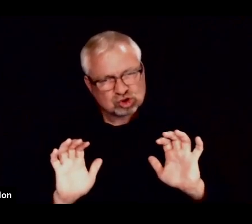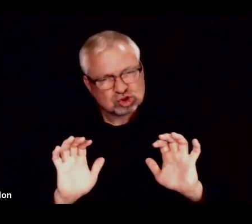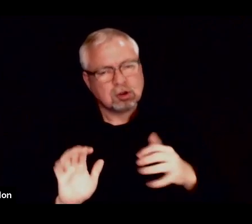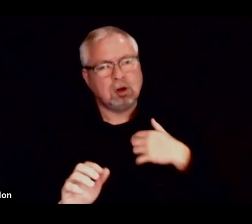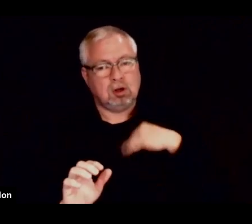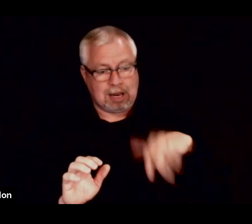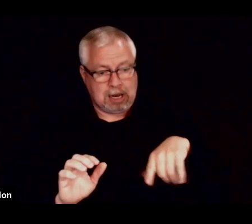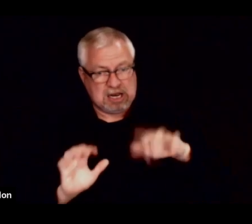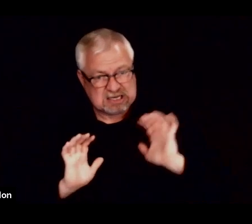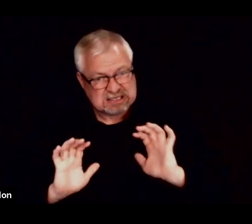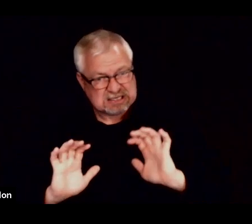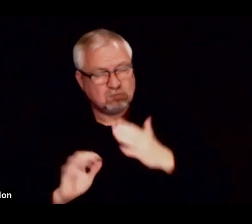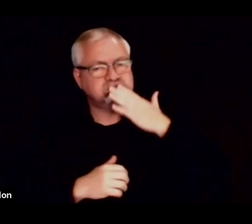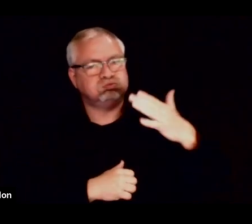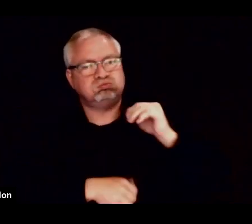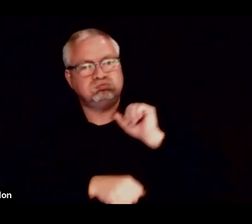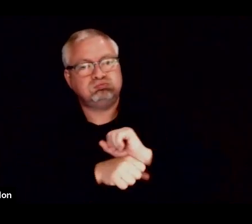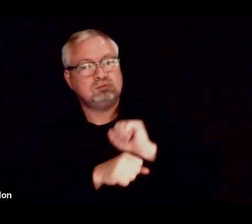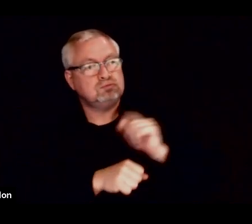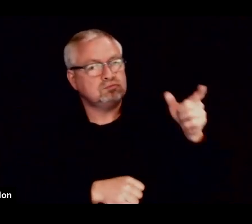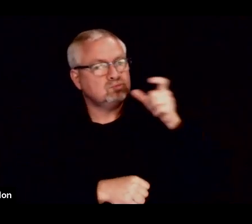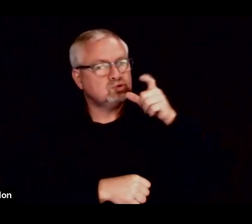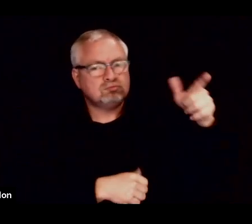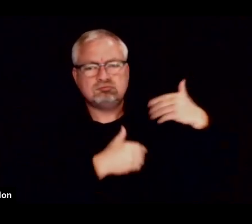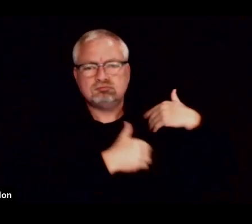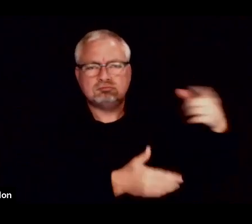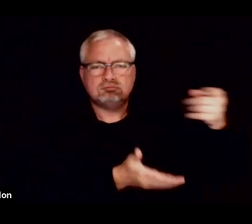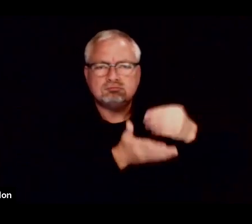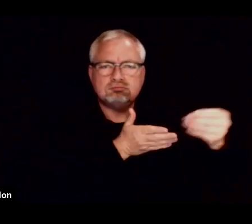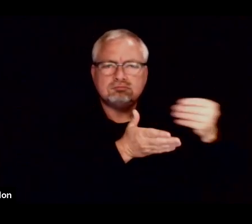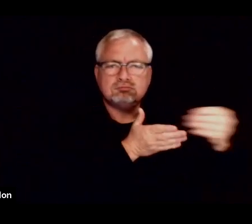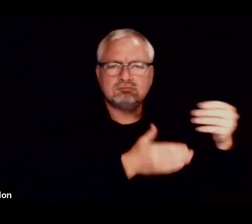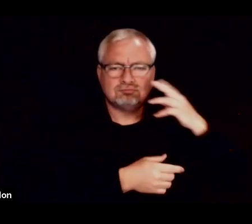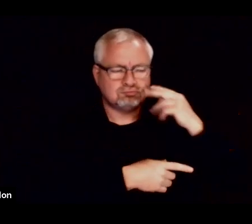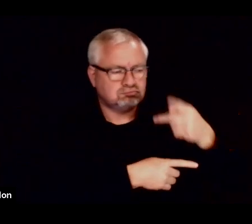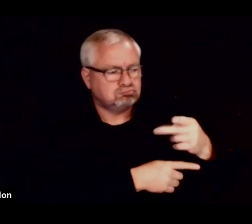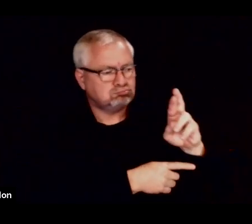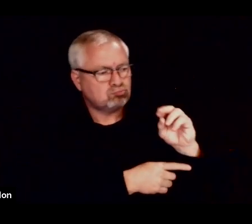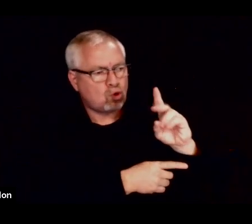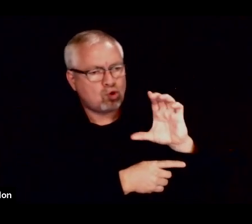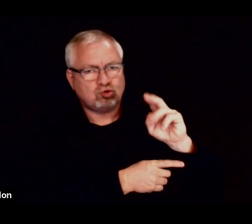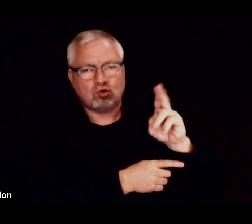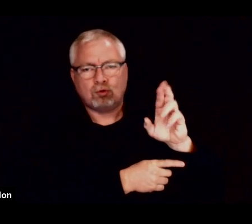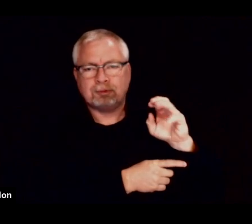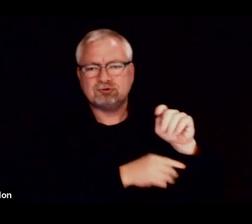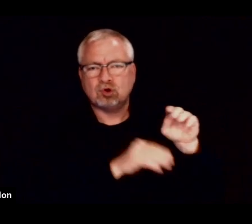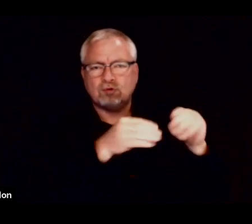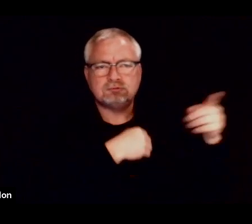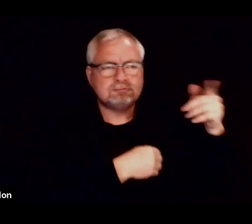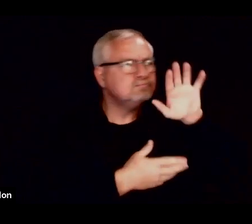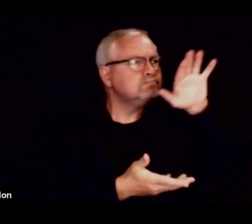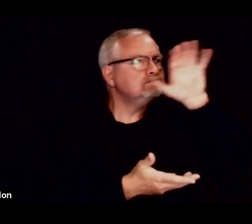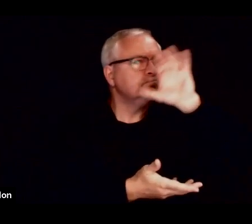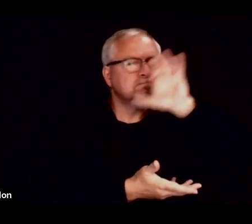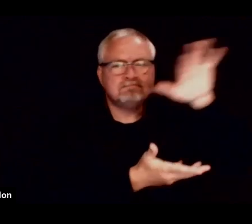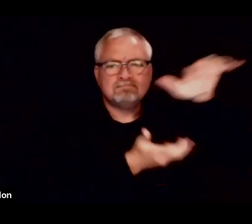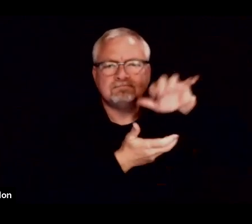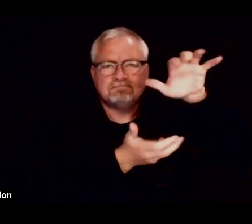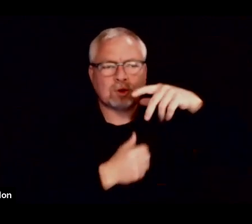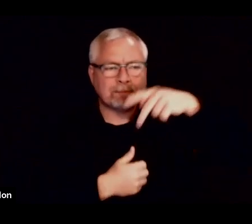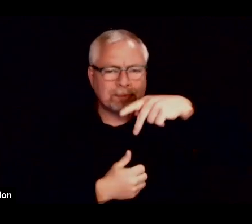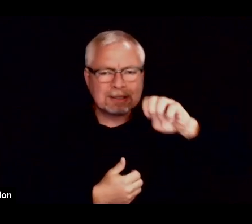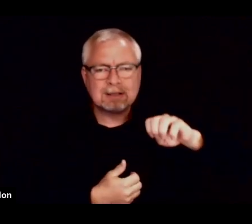procurement team at the State Emergency Operations Center to try to get more supplies and more personal protective equipment out to